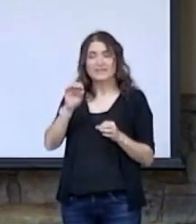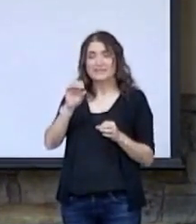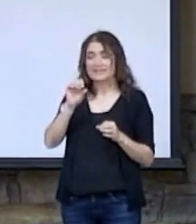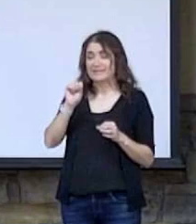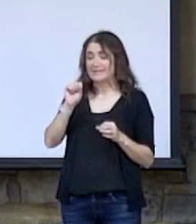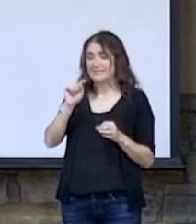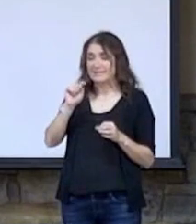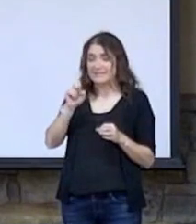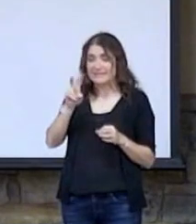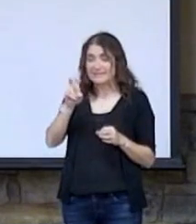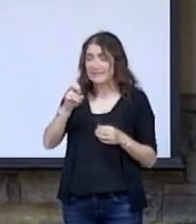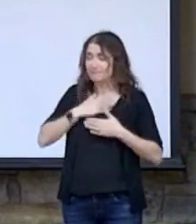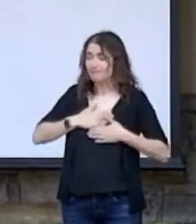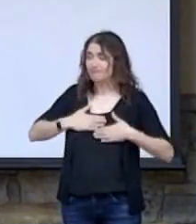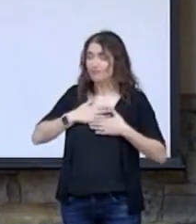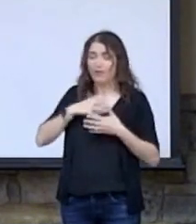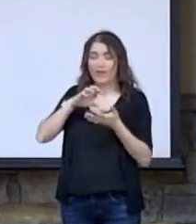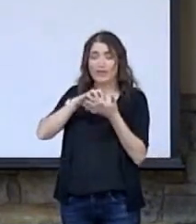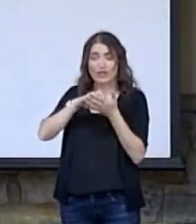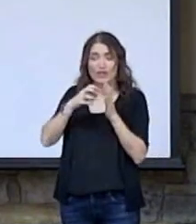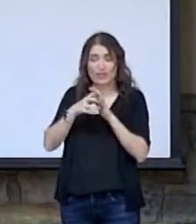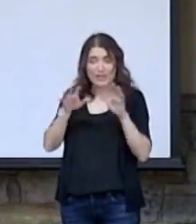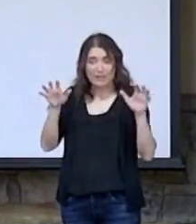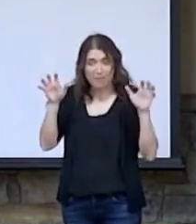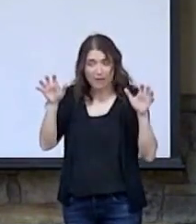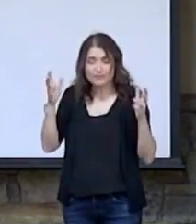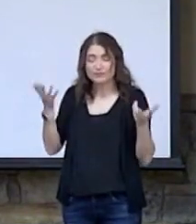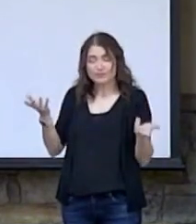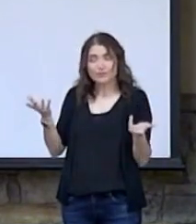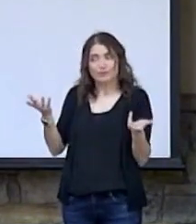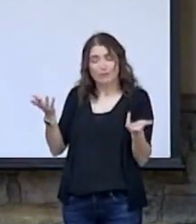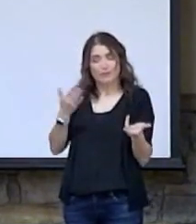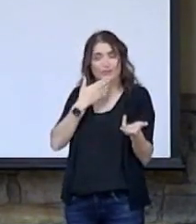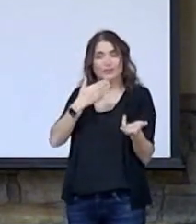but I'm glad to know that now. I'm not the only one, evidently.